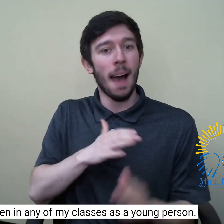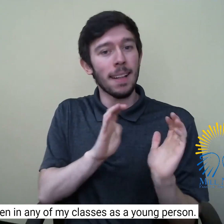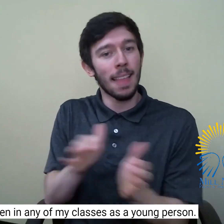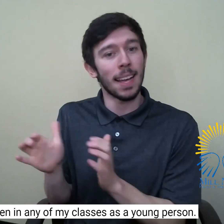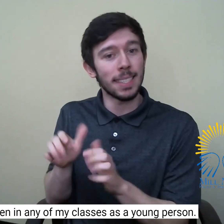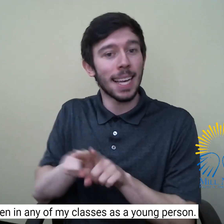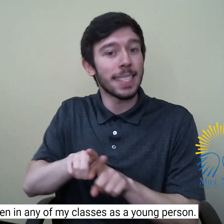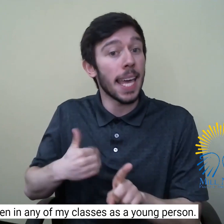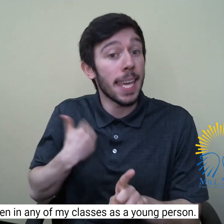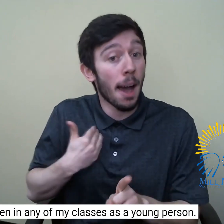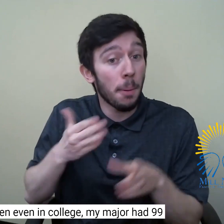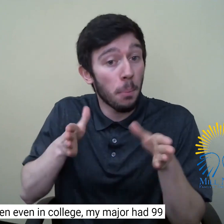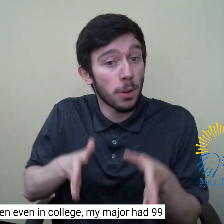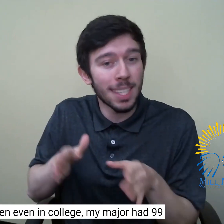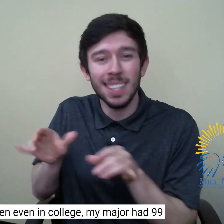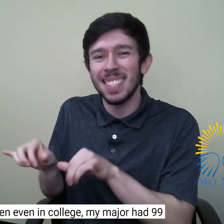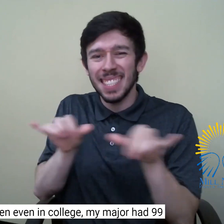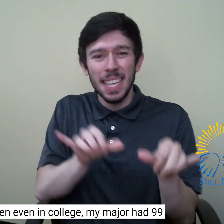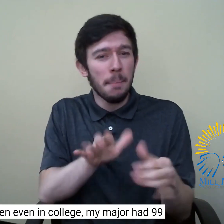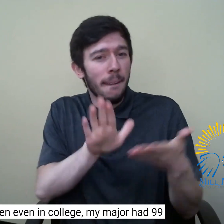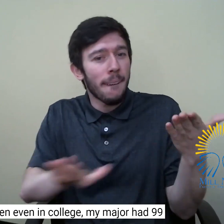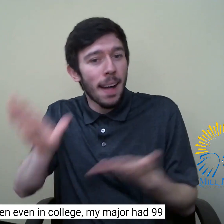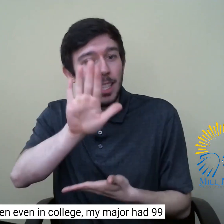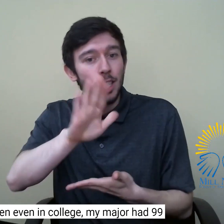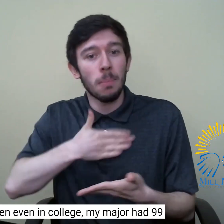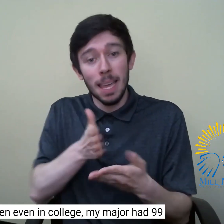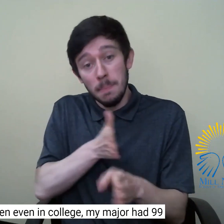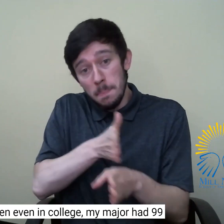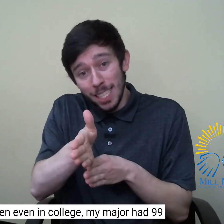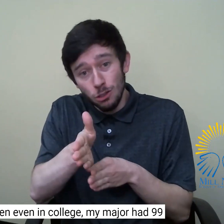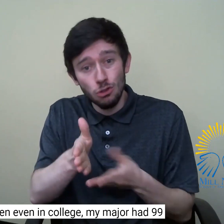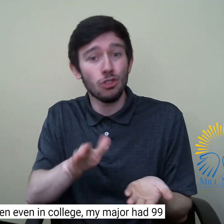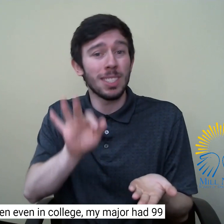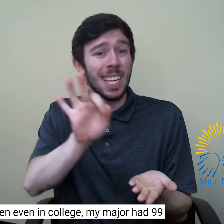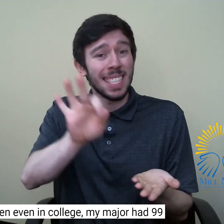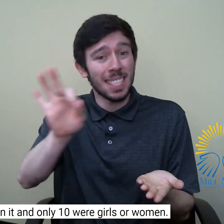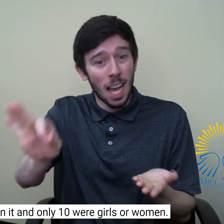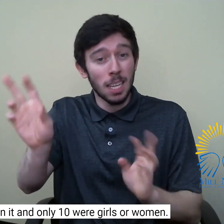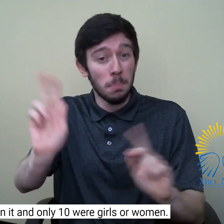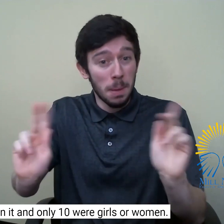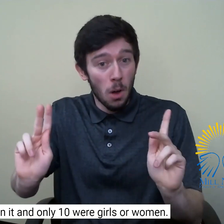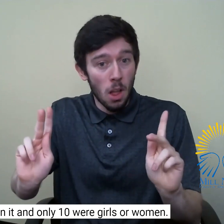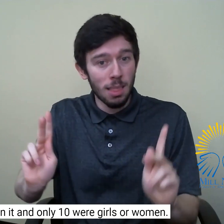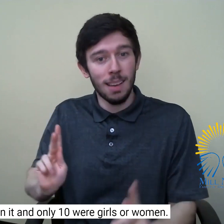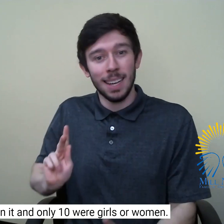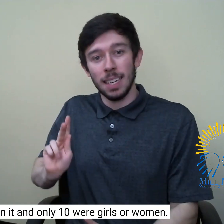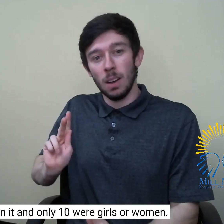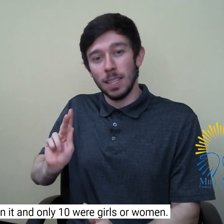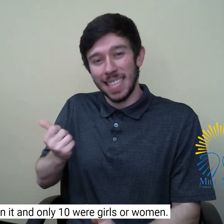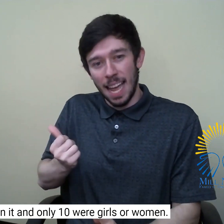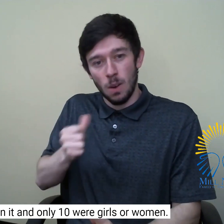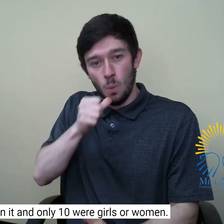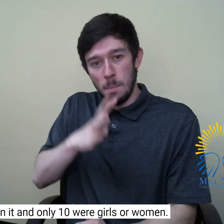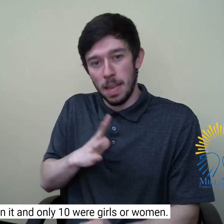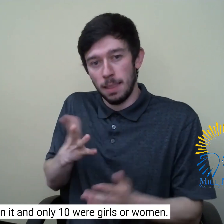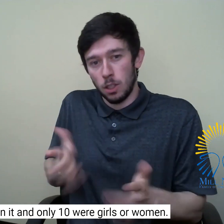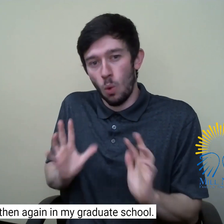as a young person. And then even in college, my major had 99 people in it and only 10 were girls or women. And